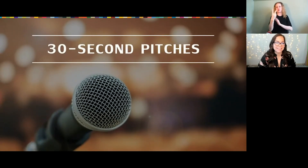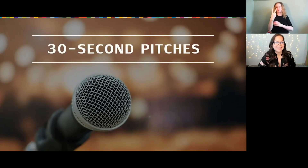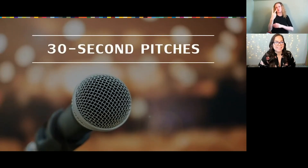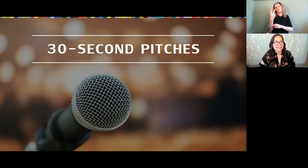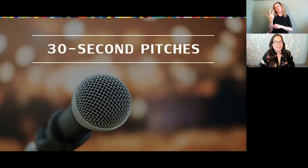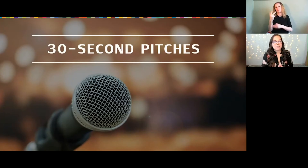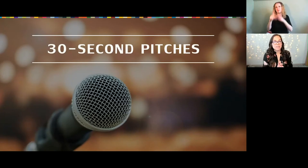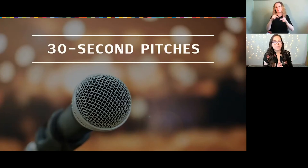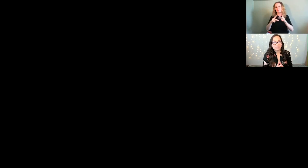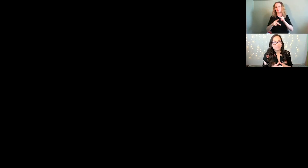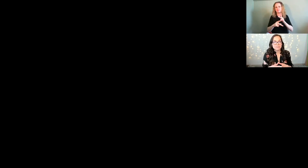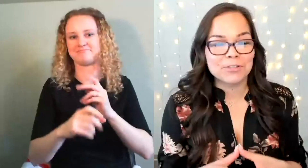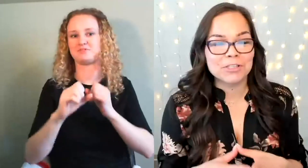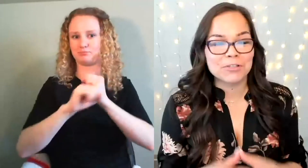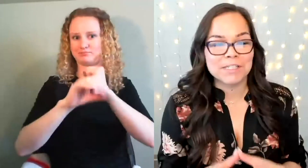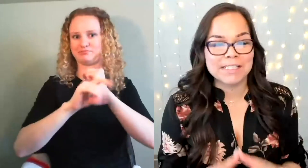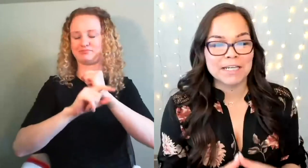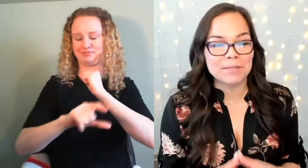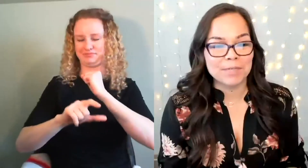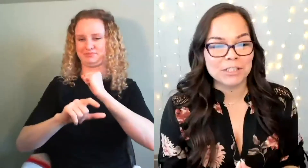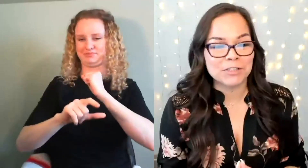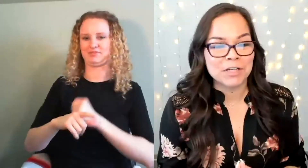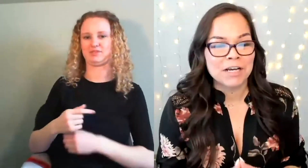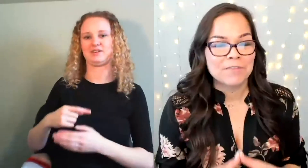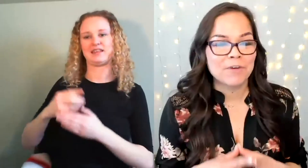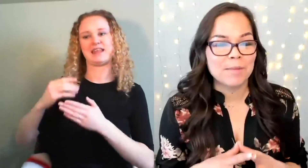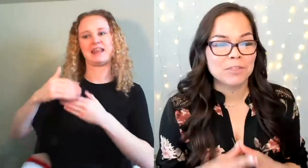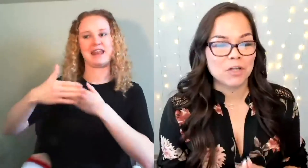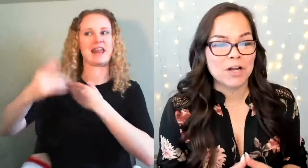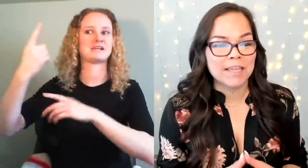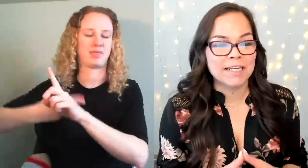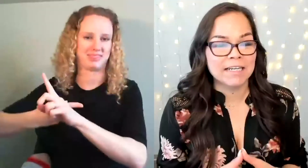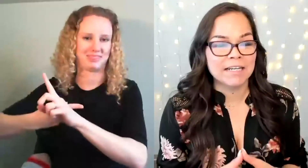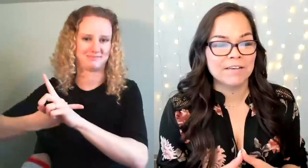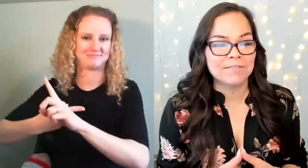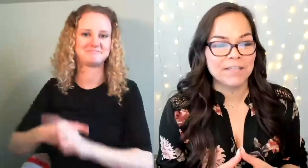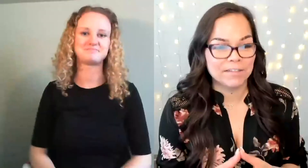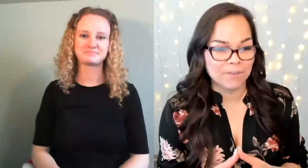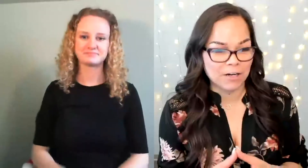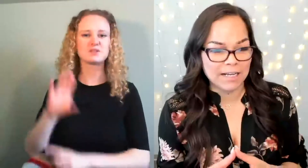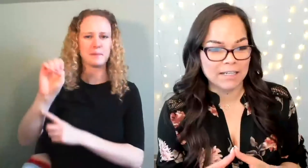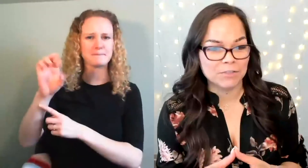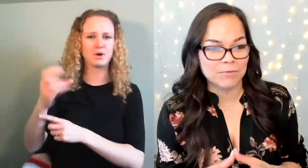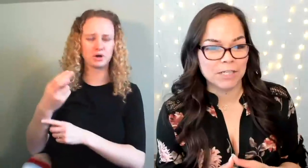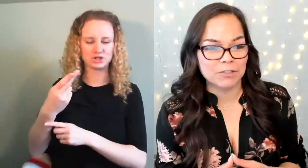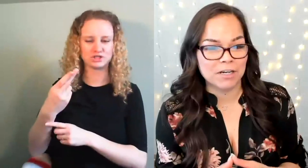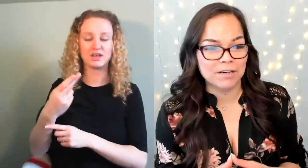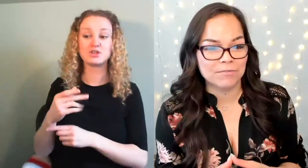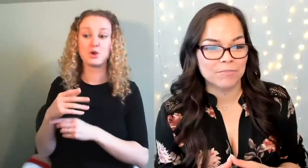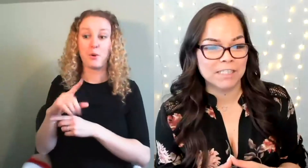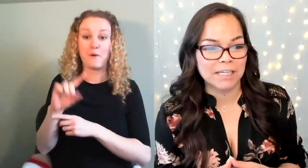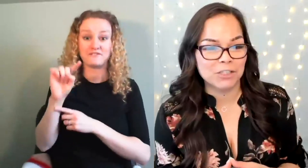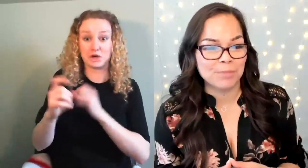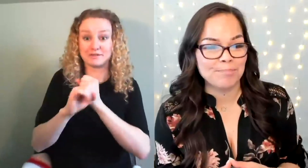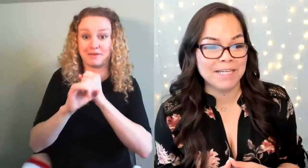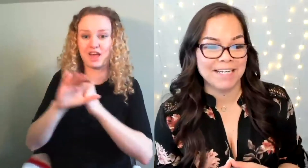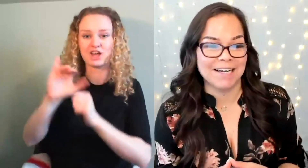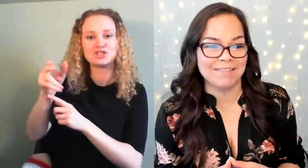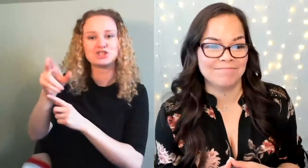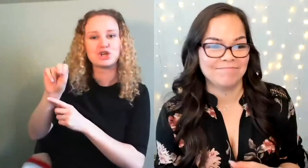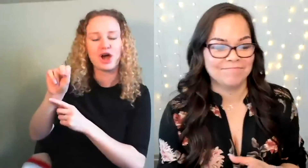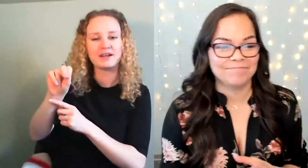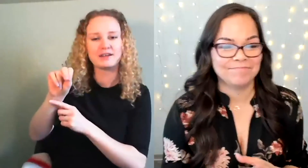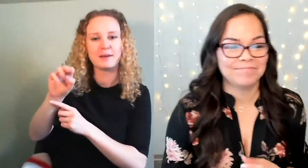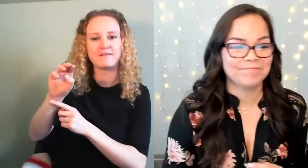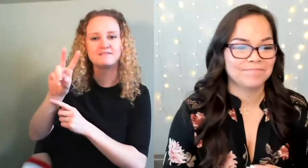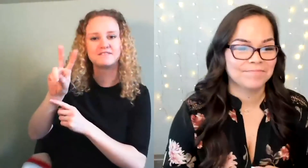30 seconds. So here's our first 30-second pitch from Jonathan Villavarde, Director of Retouch Media.